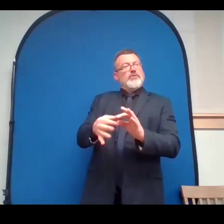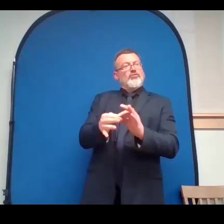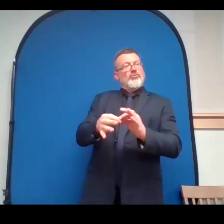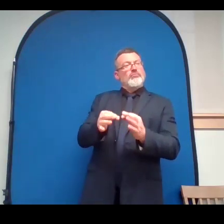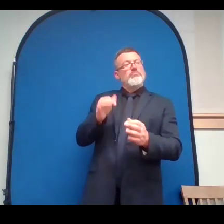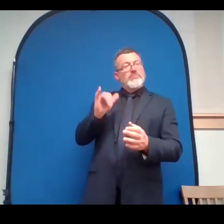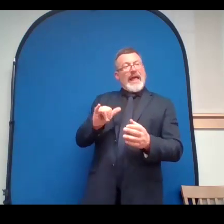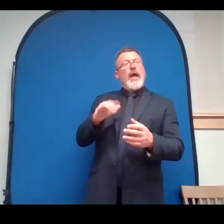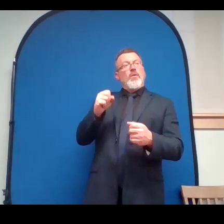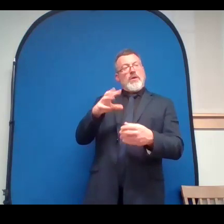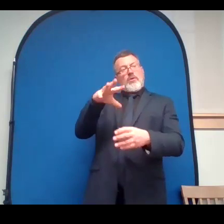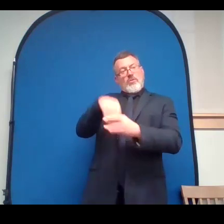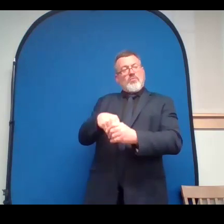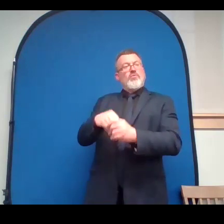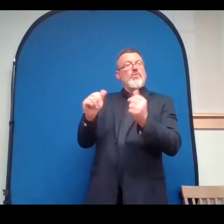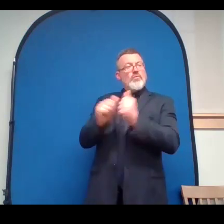part of it, sir. Yes.